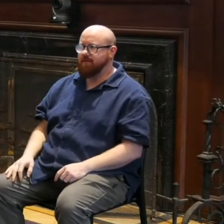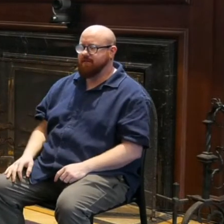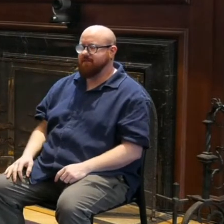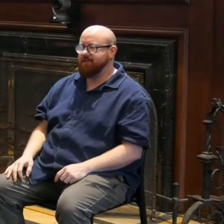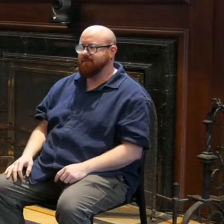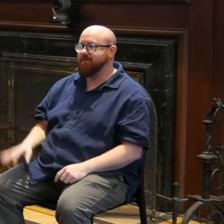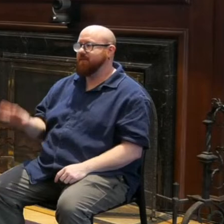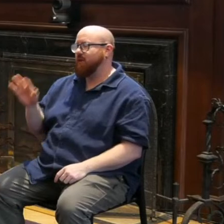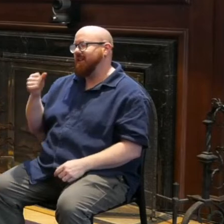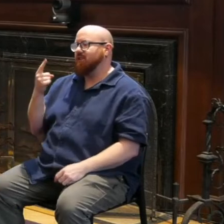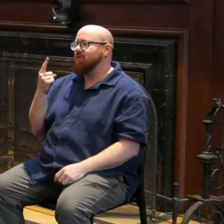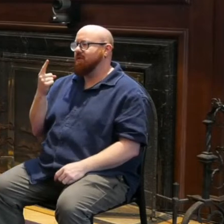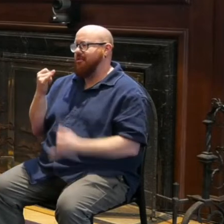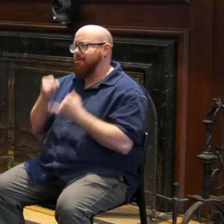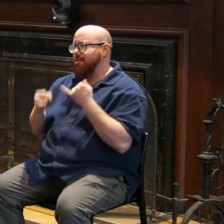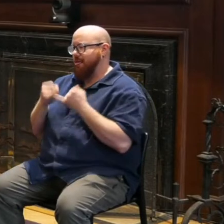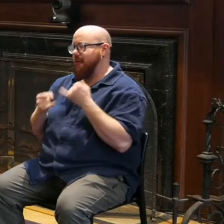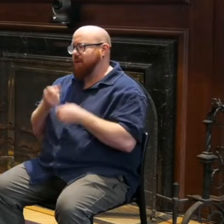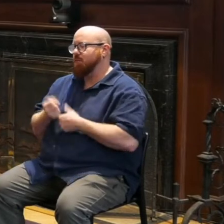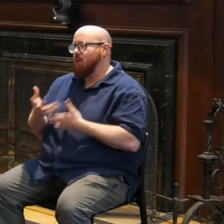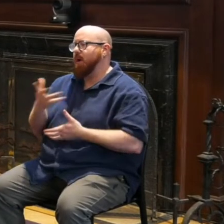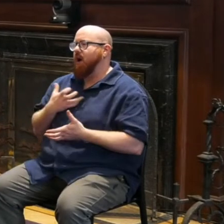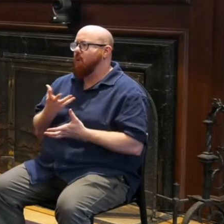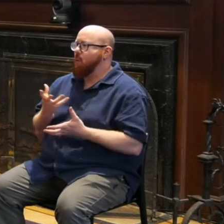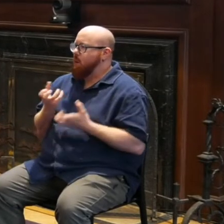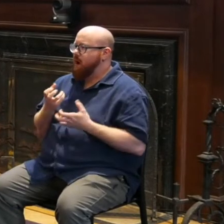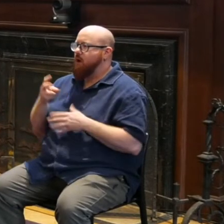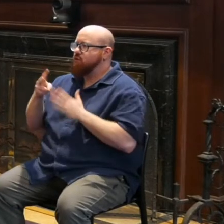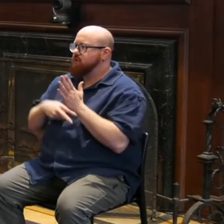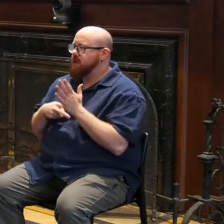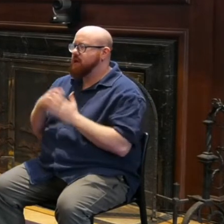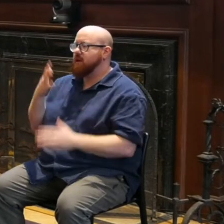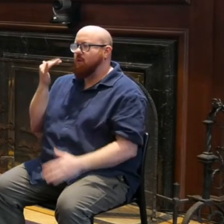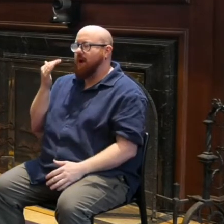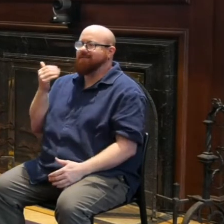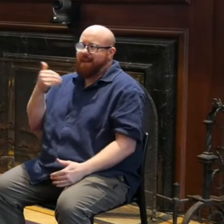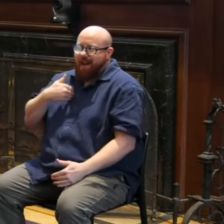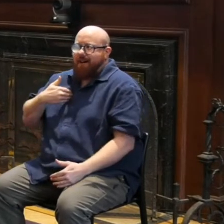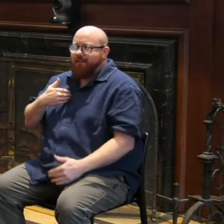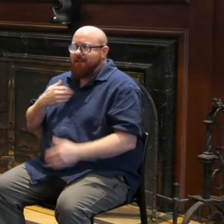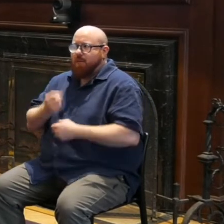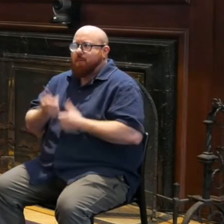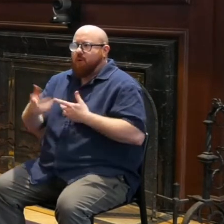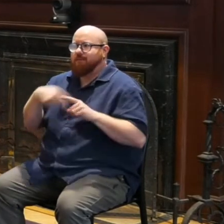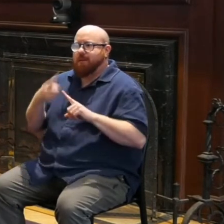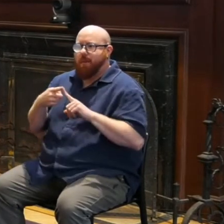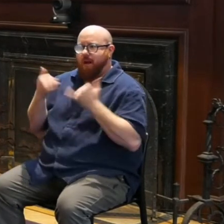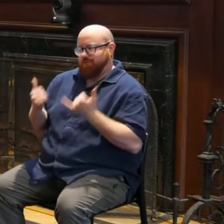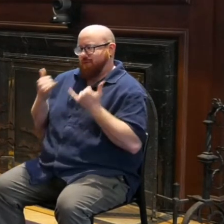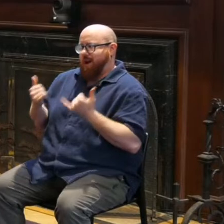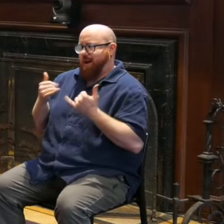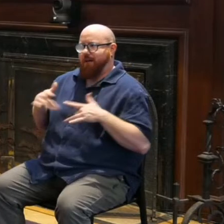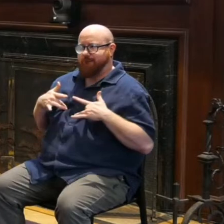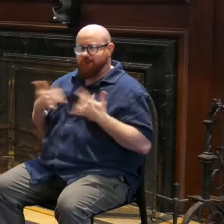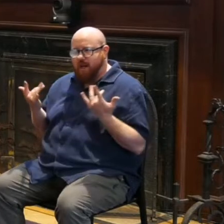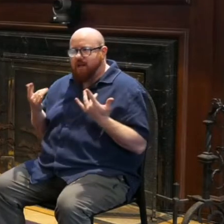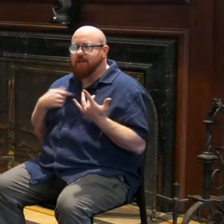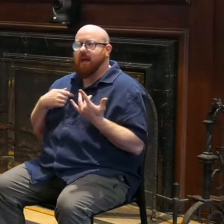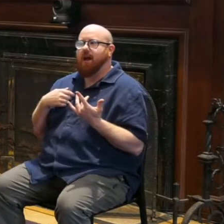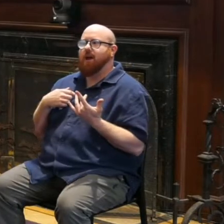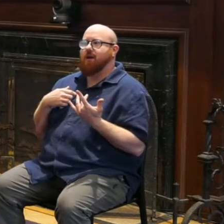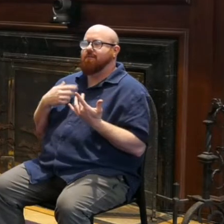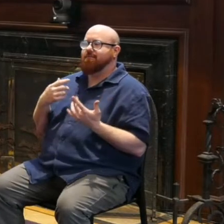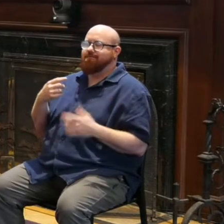want specifically to read because I do have poems from current events. And because I'm reading with Joe Ross and he writes a lot of